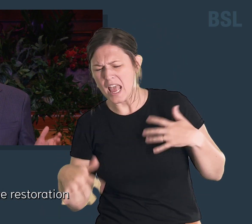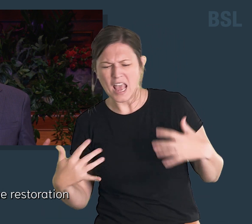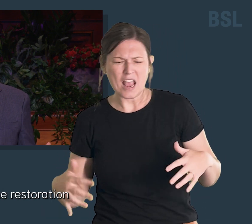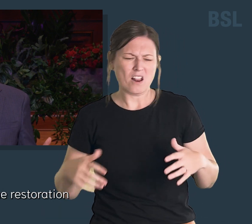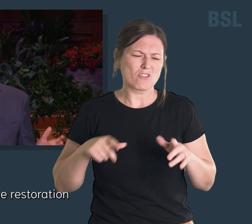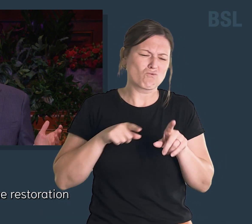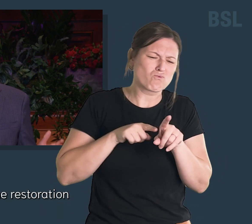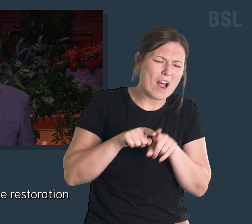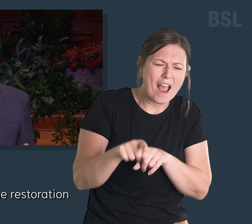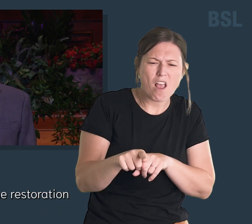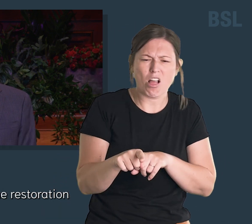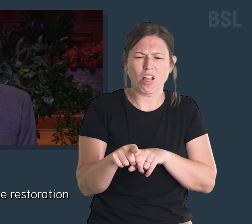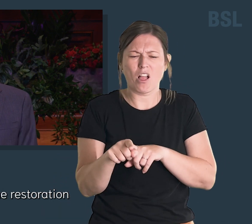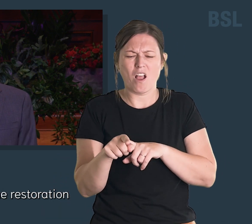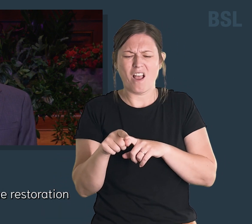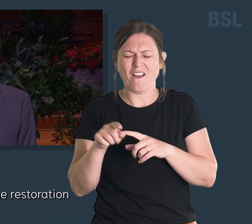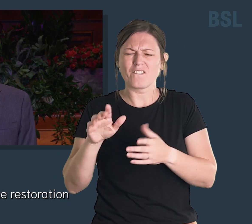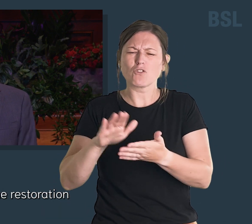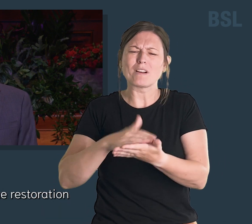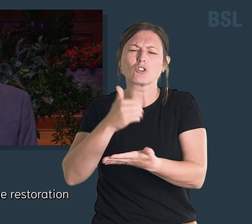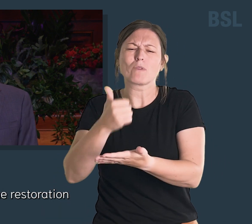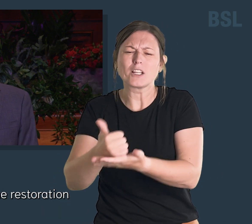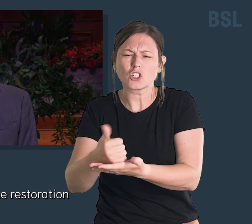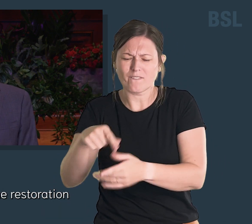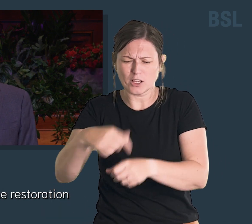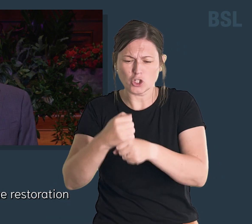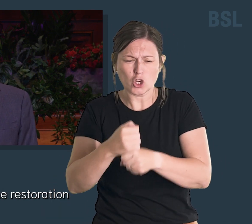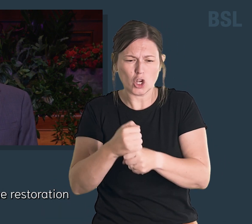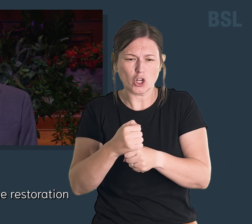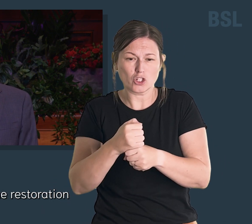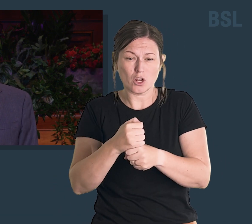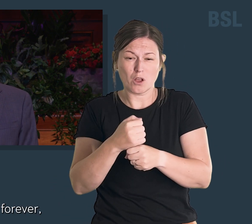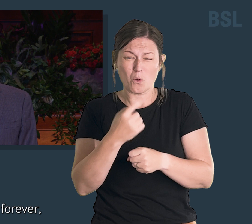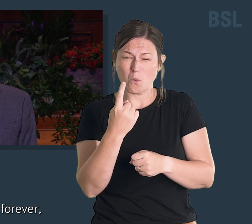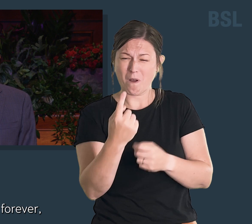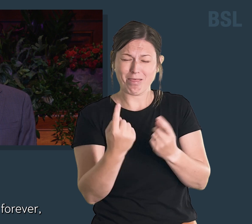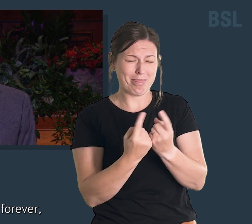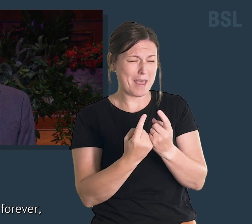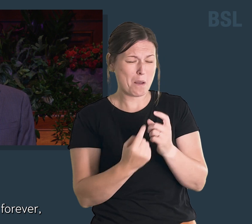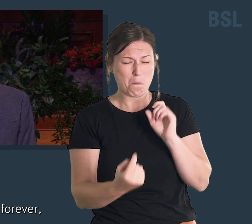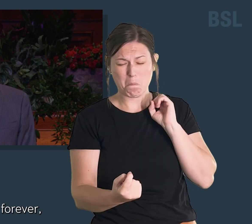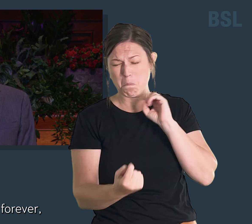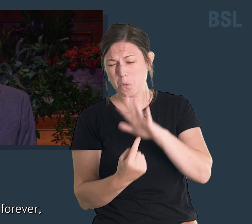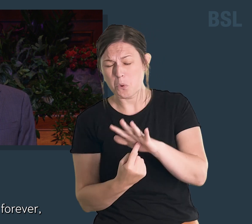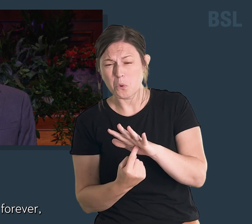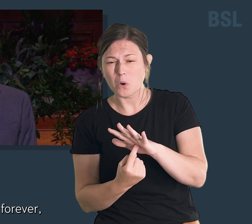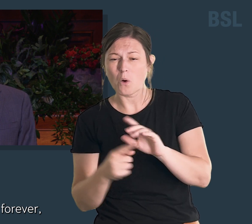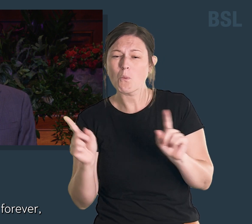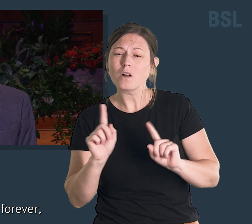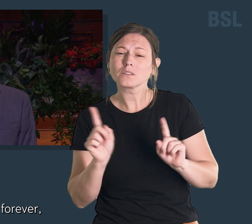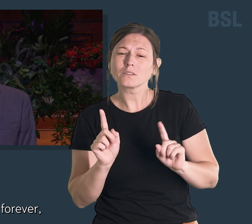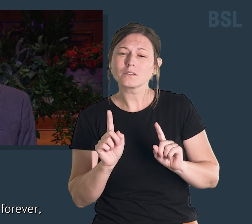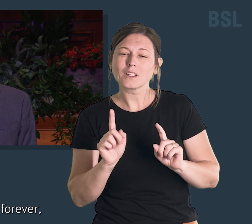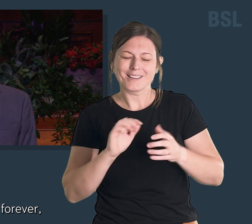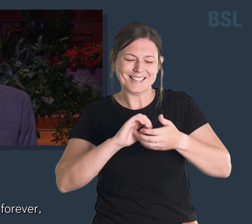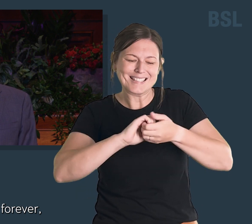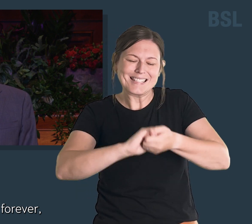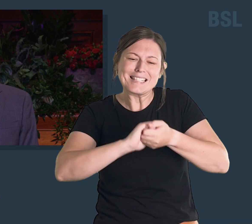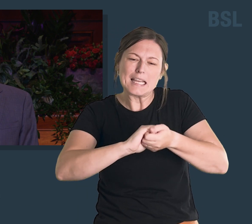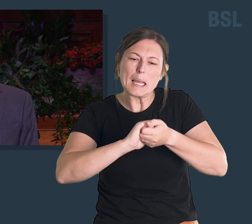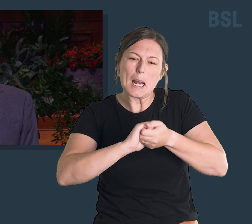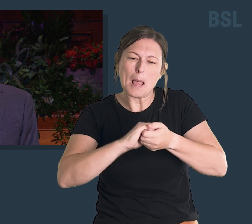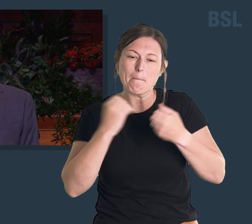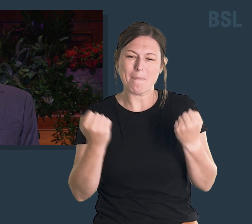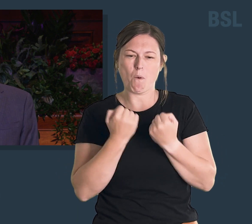and travail and pain of the Restoration than the sealing power of the holy priesthood to bind together families forever,